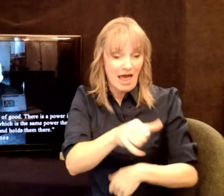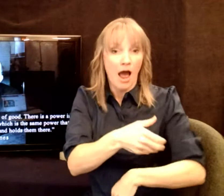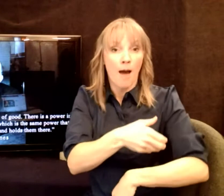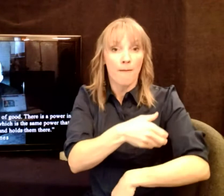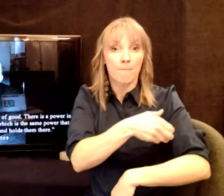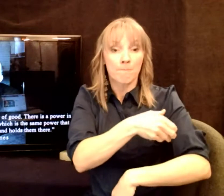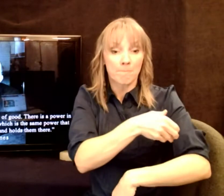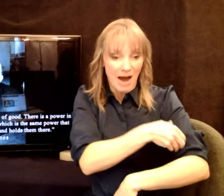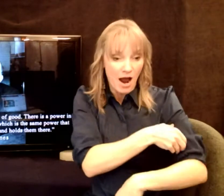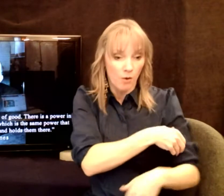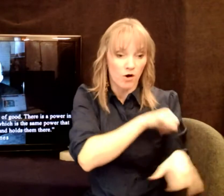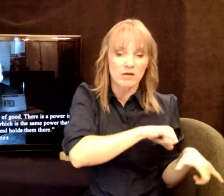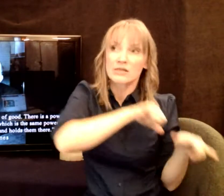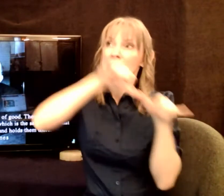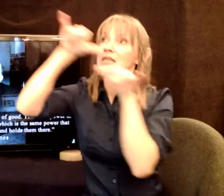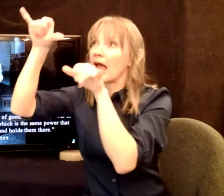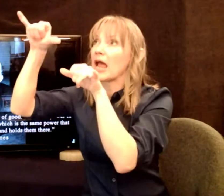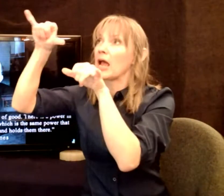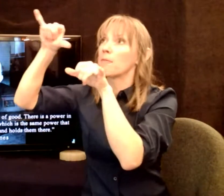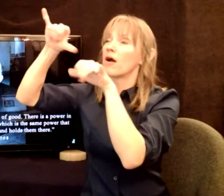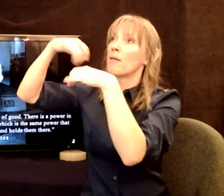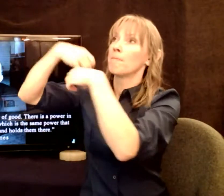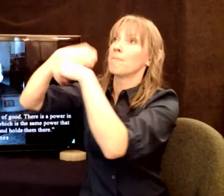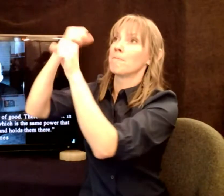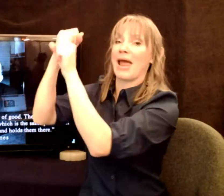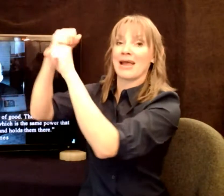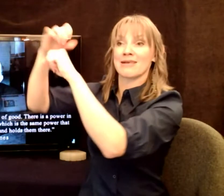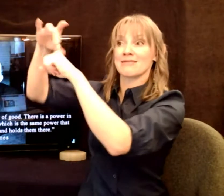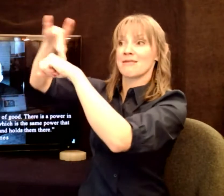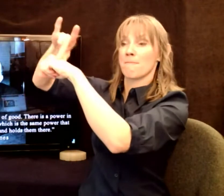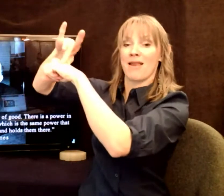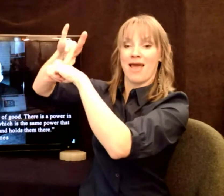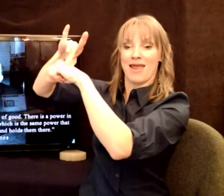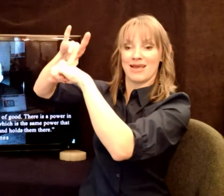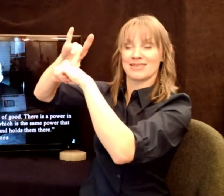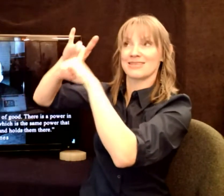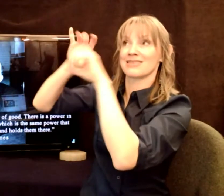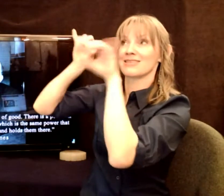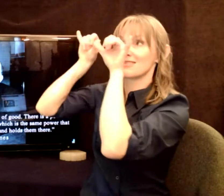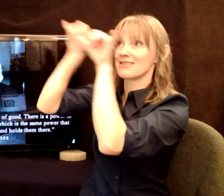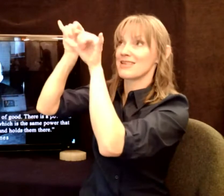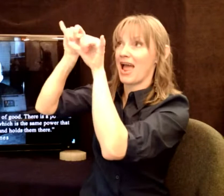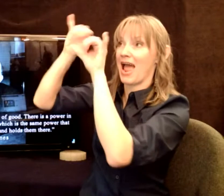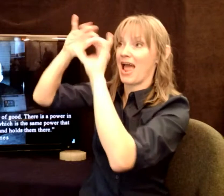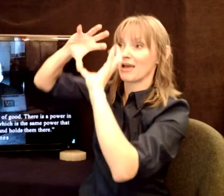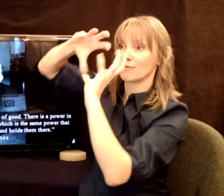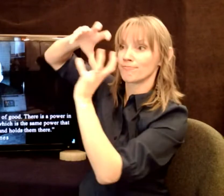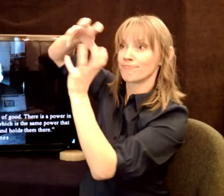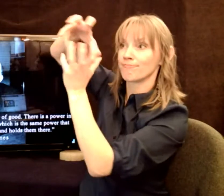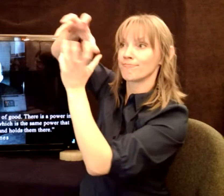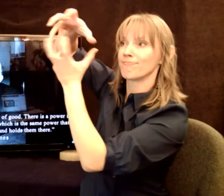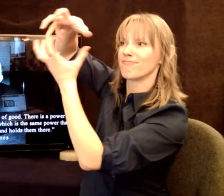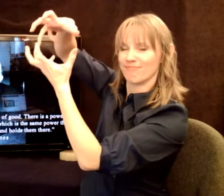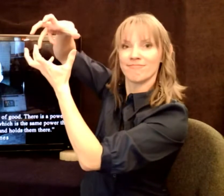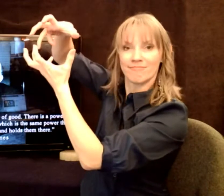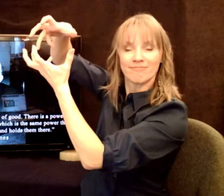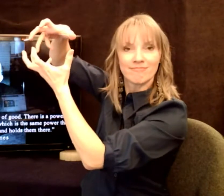that swings the planets in their space and holds them there.